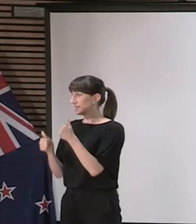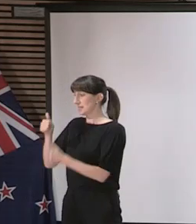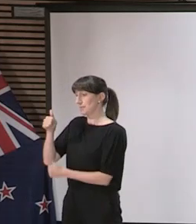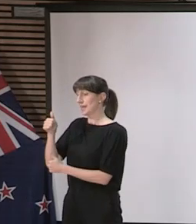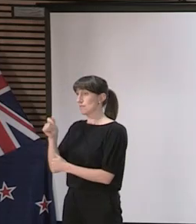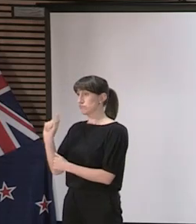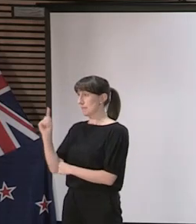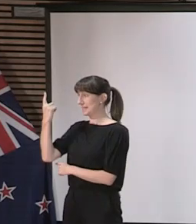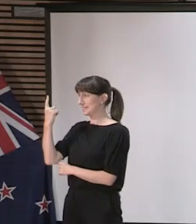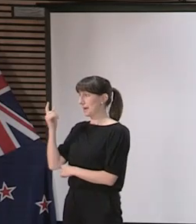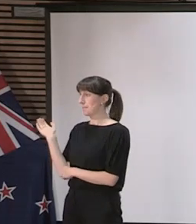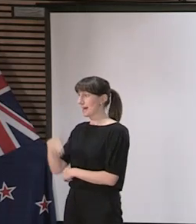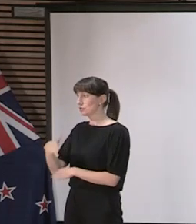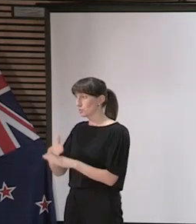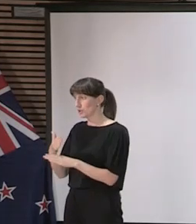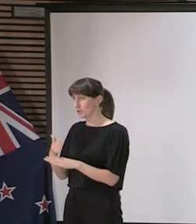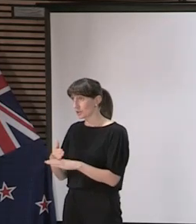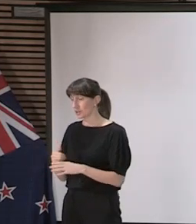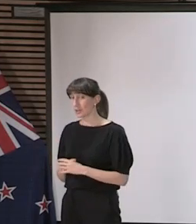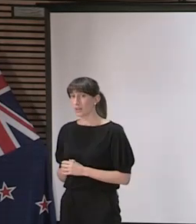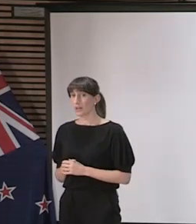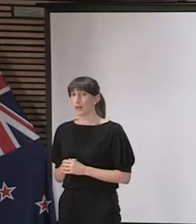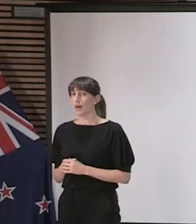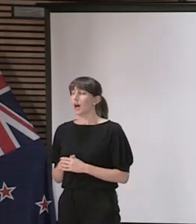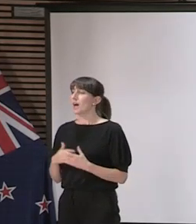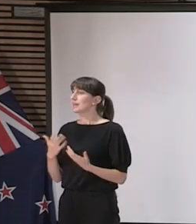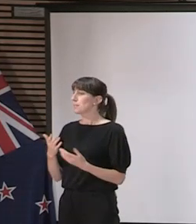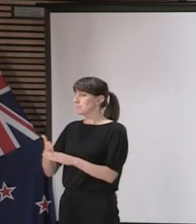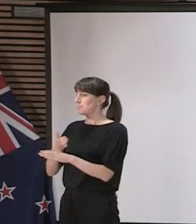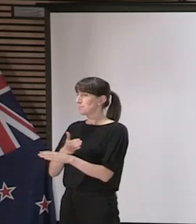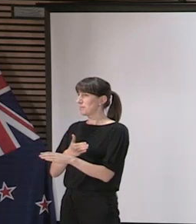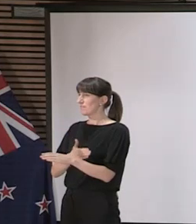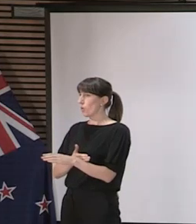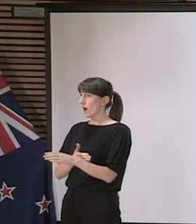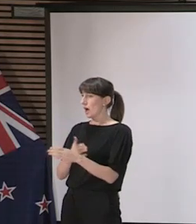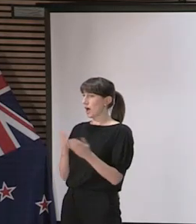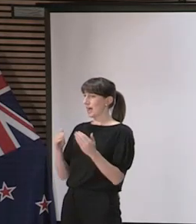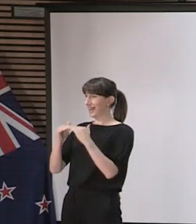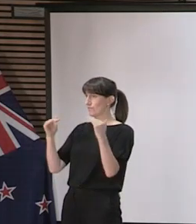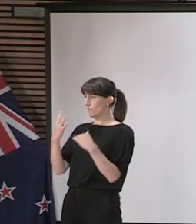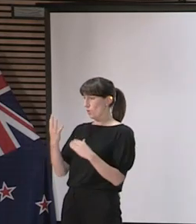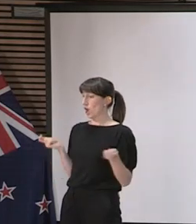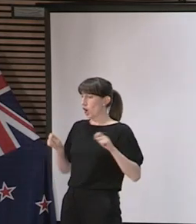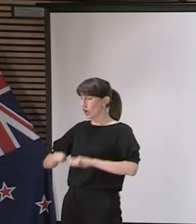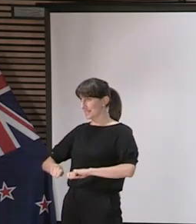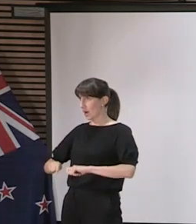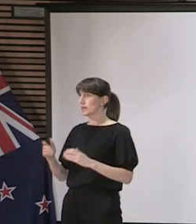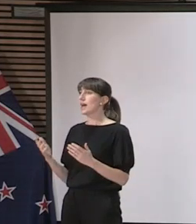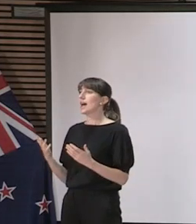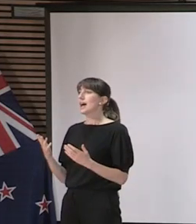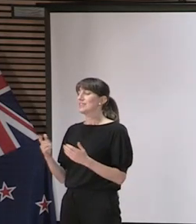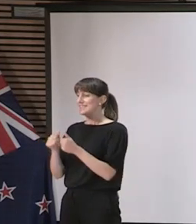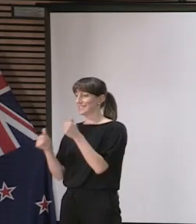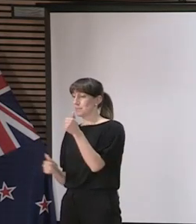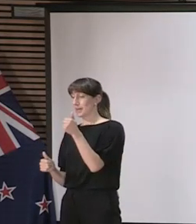was asked about this question when we first went into, I think, level 4 lockdown, the Deputy Prime Minister is considered an essential